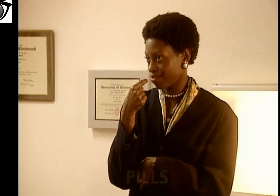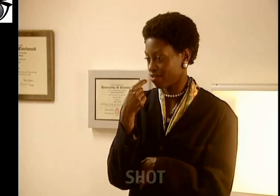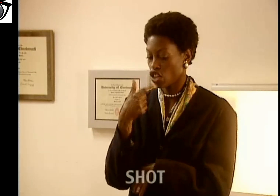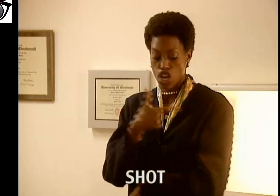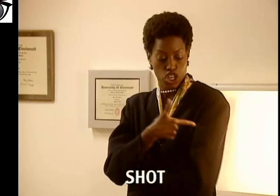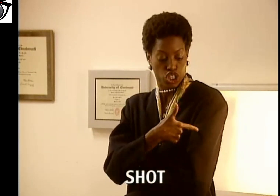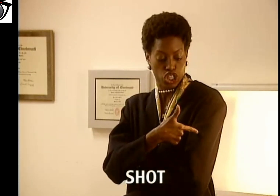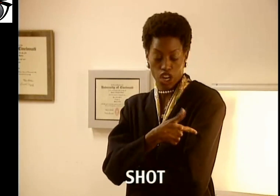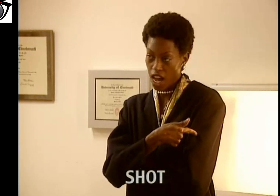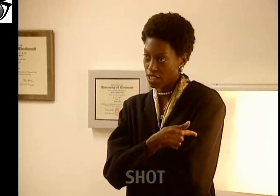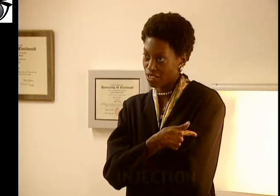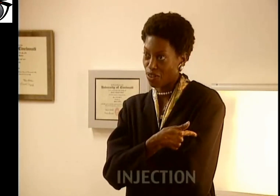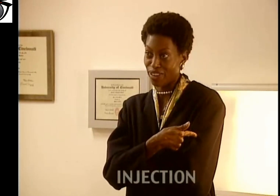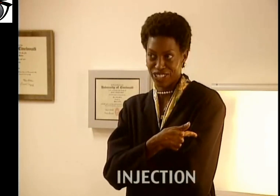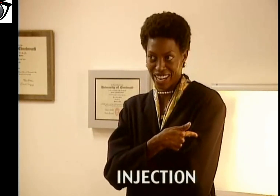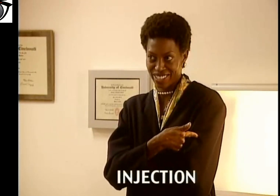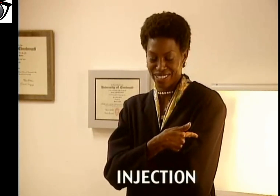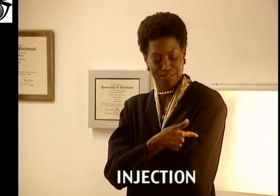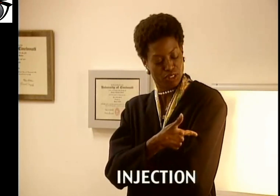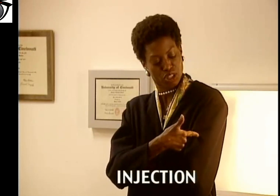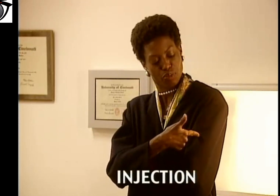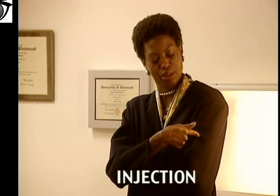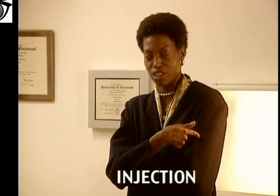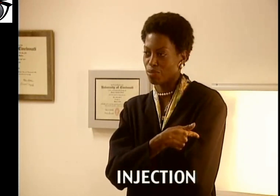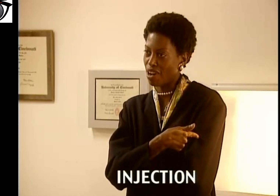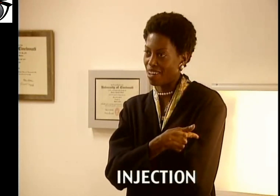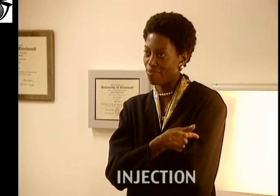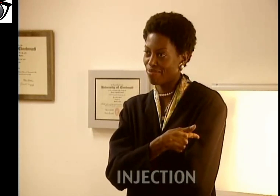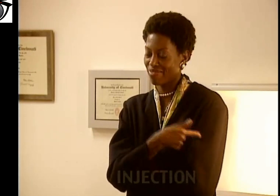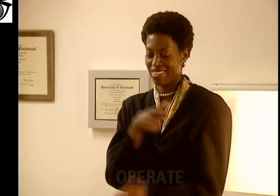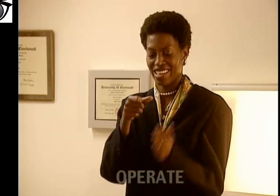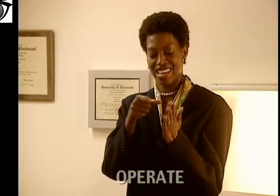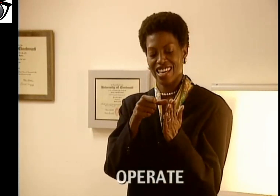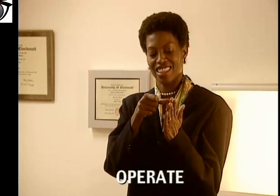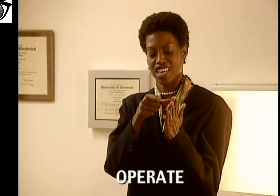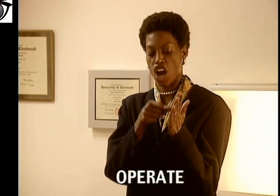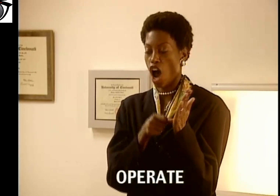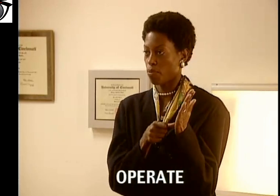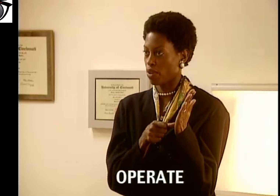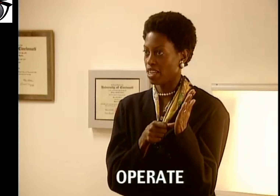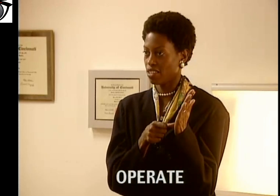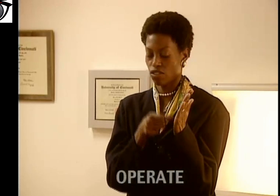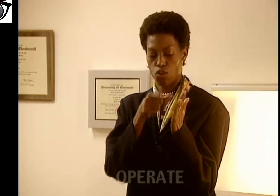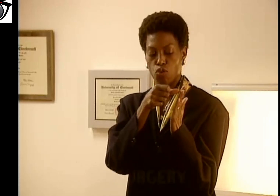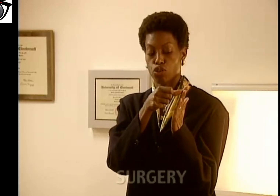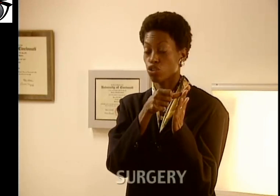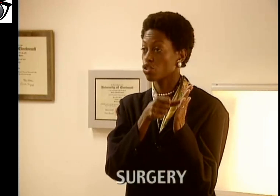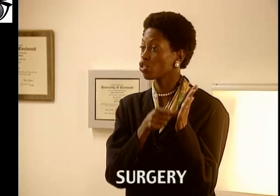Pills. Shot or injection, which is pretty much mime. Then operate or